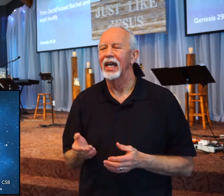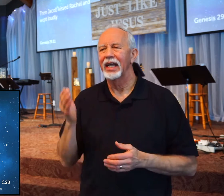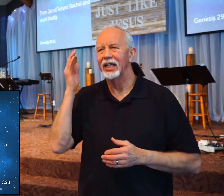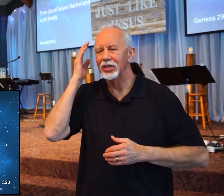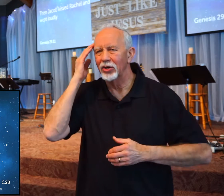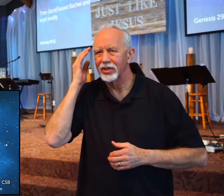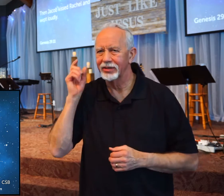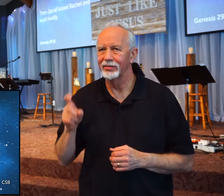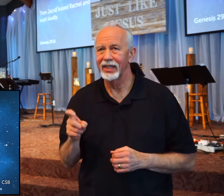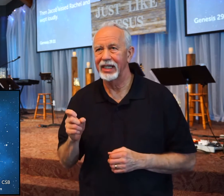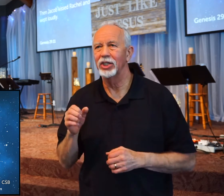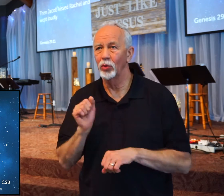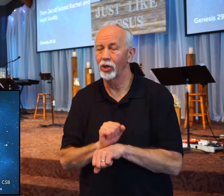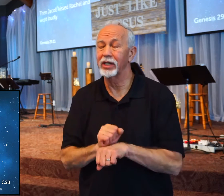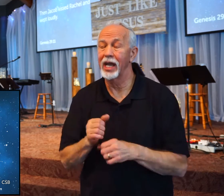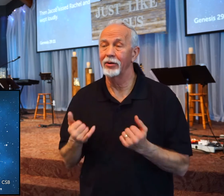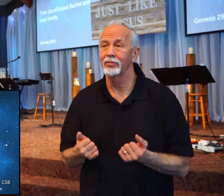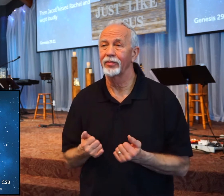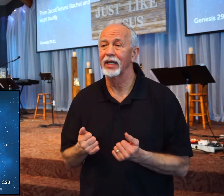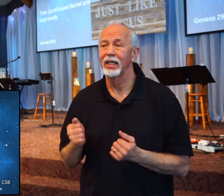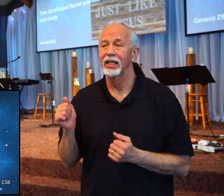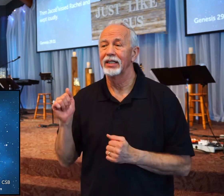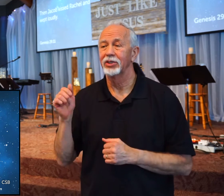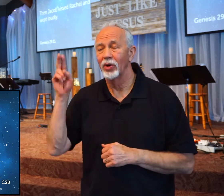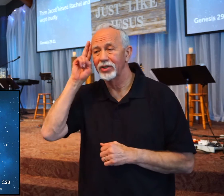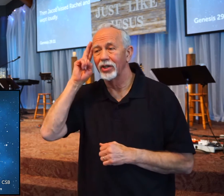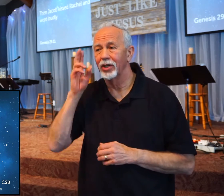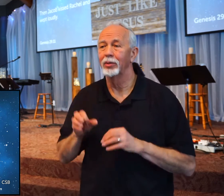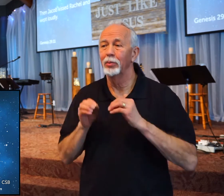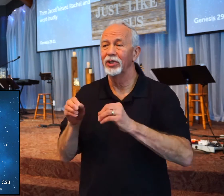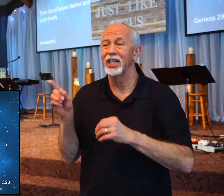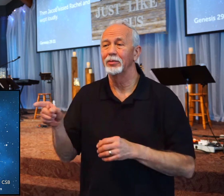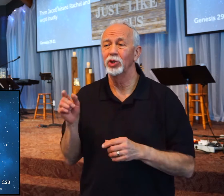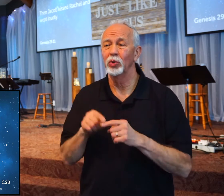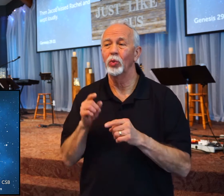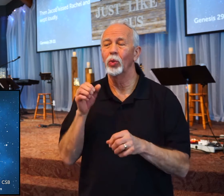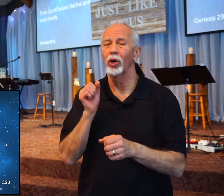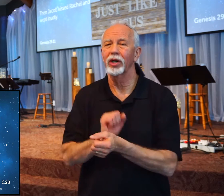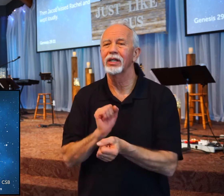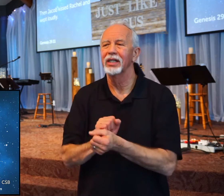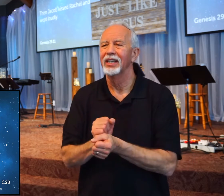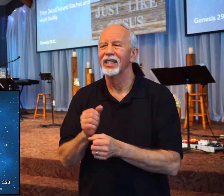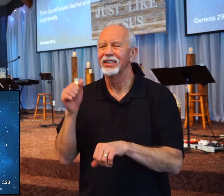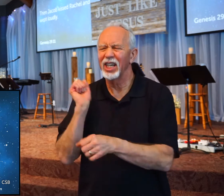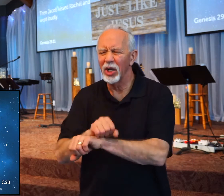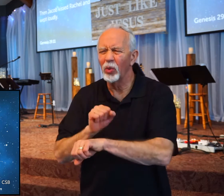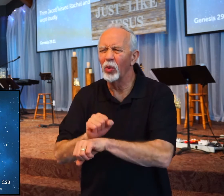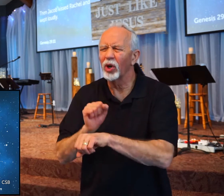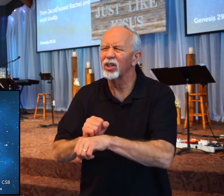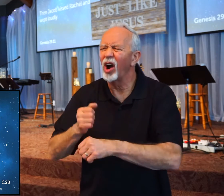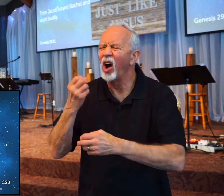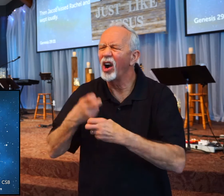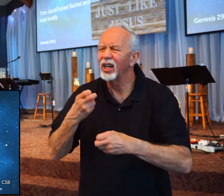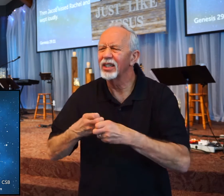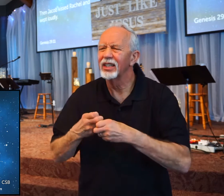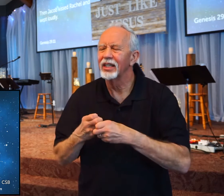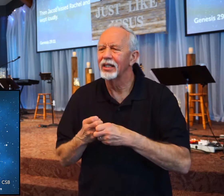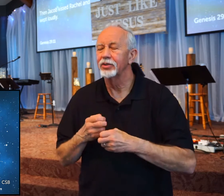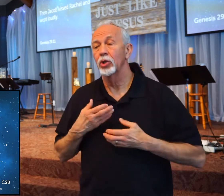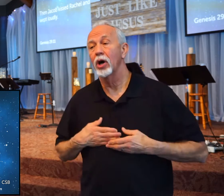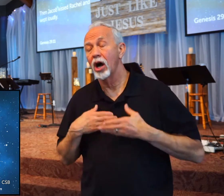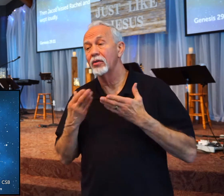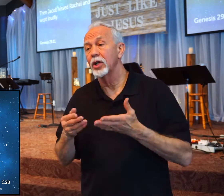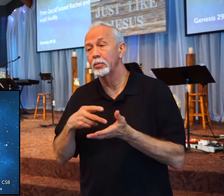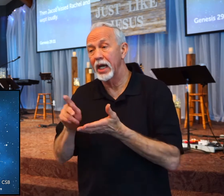hands. And soon he puts him to work. And Jacob worked hard for Laban, and so he offered to pay Jacob for